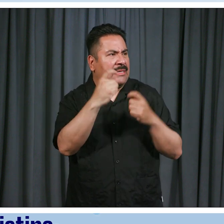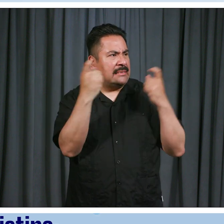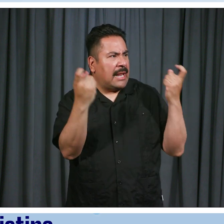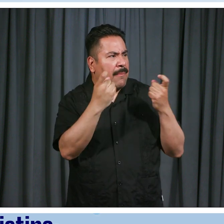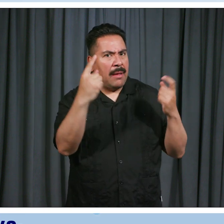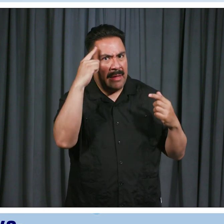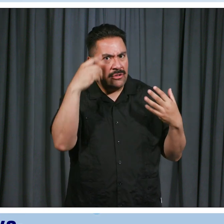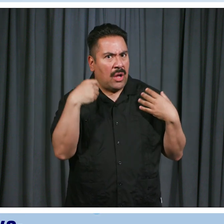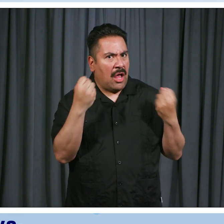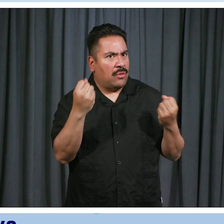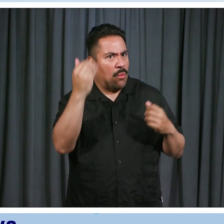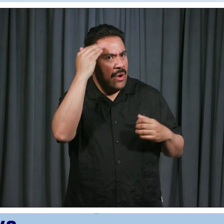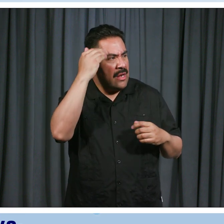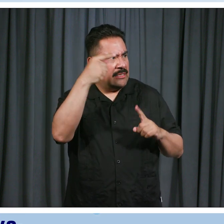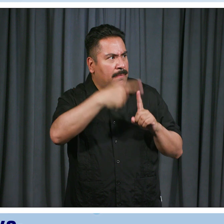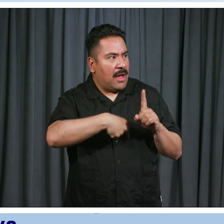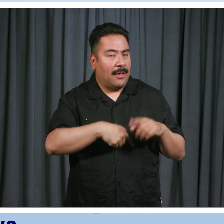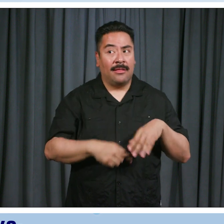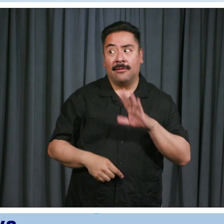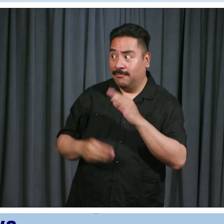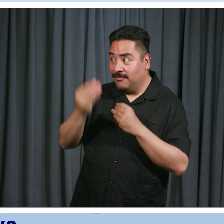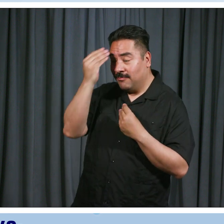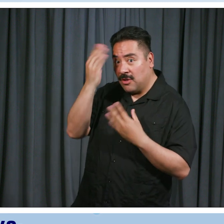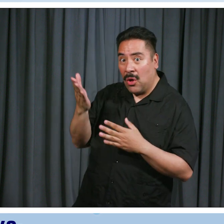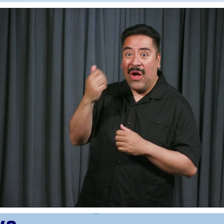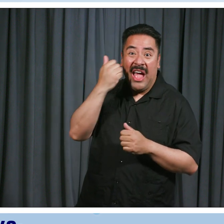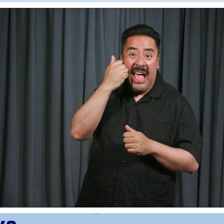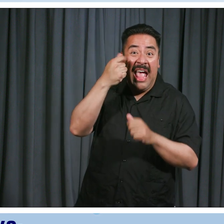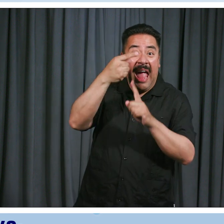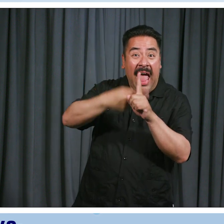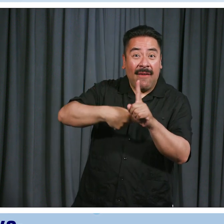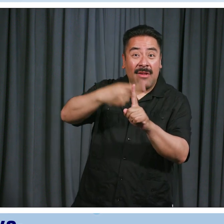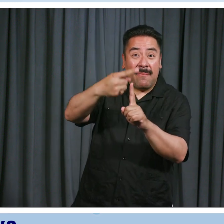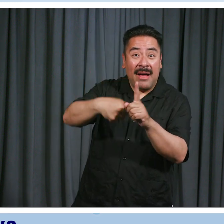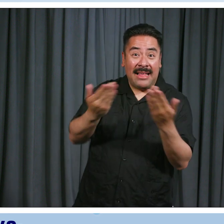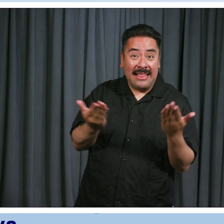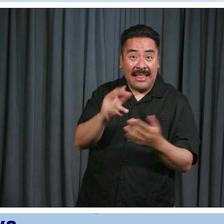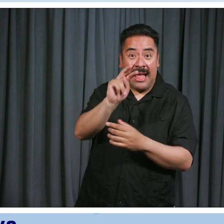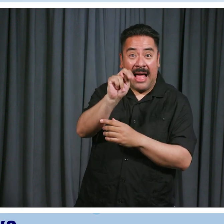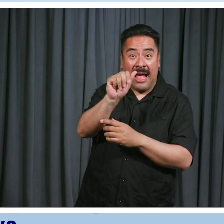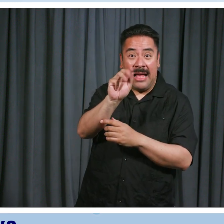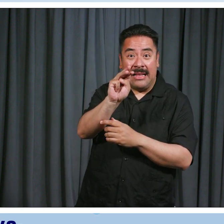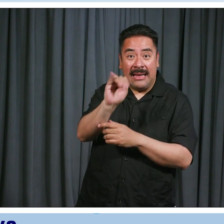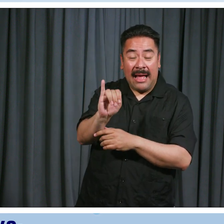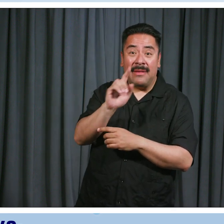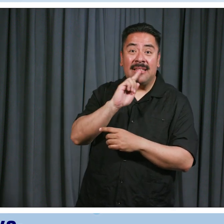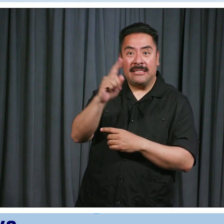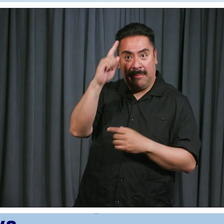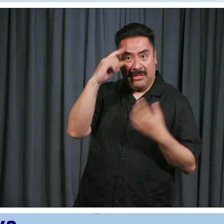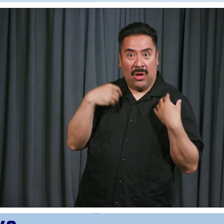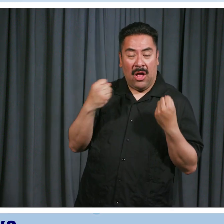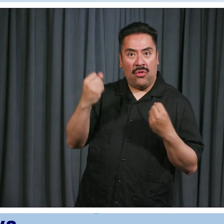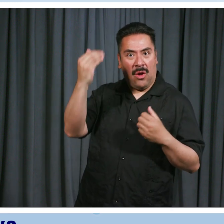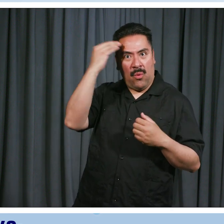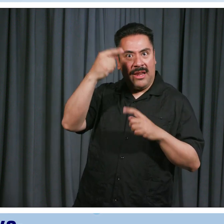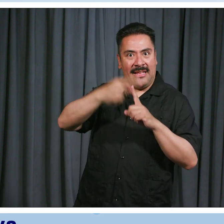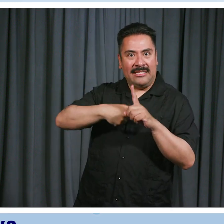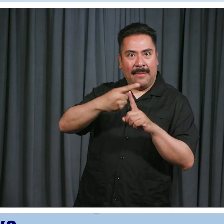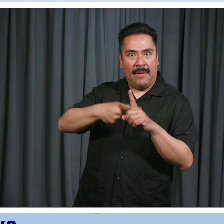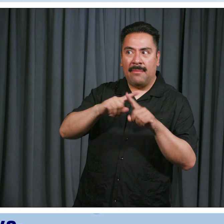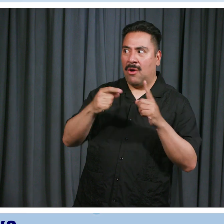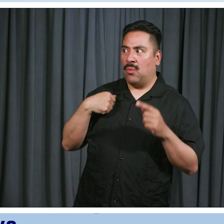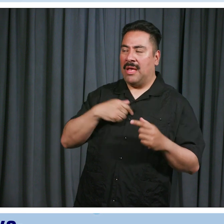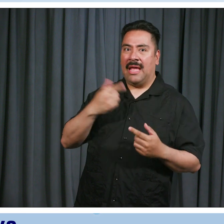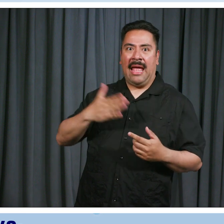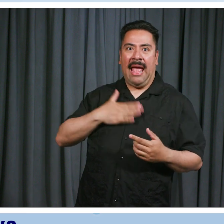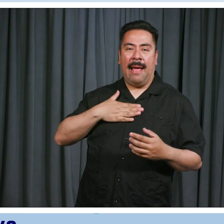Month. Well, you do know that every month at NAMI is Mental Health Awareness Month, although we are happy that we get May,